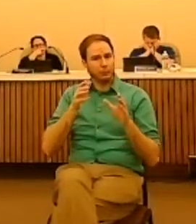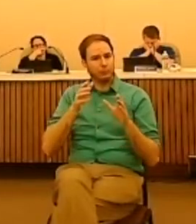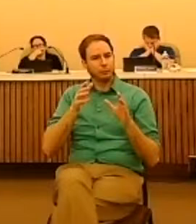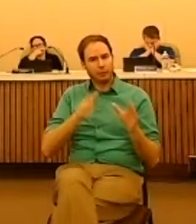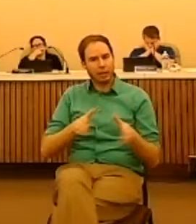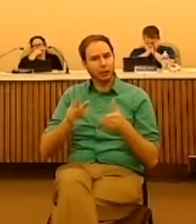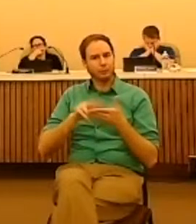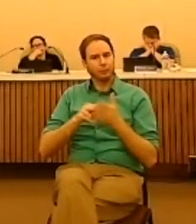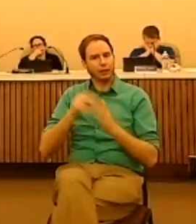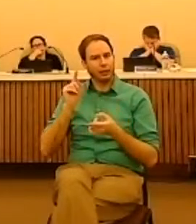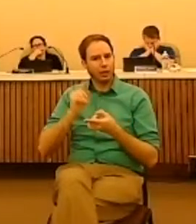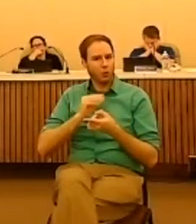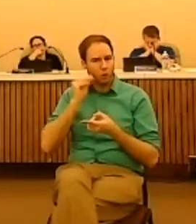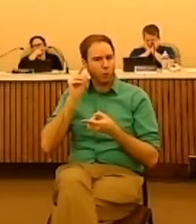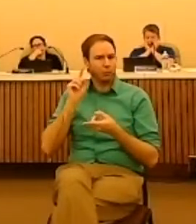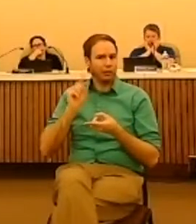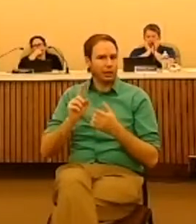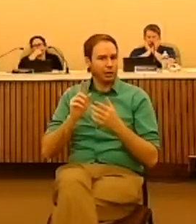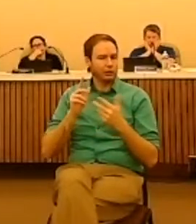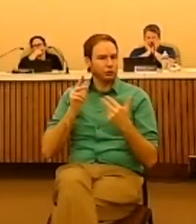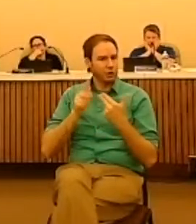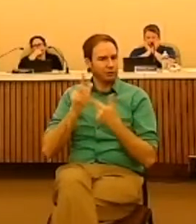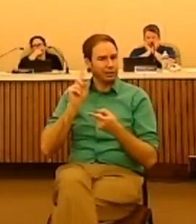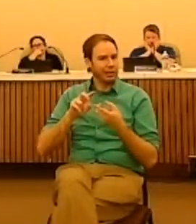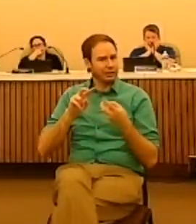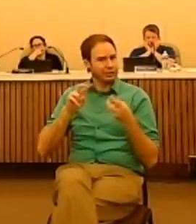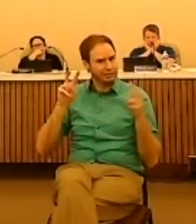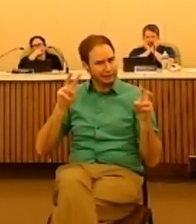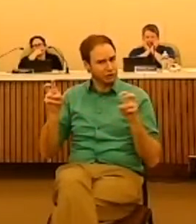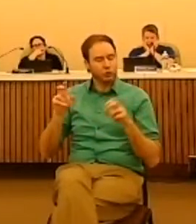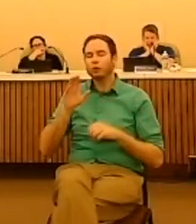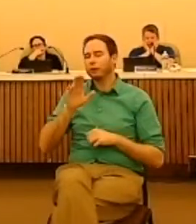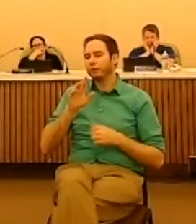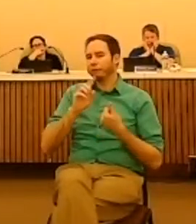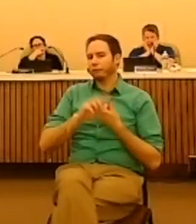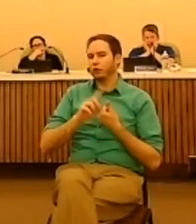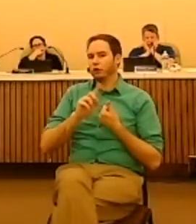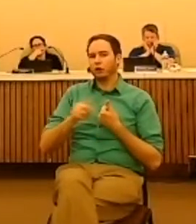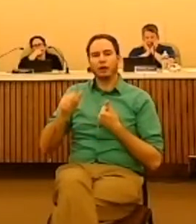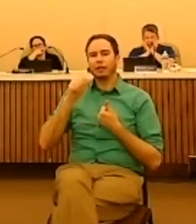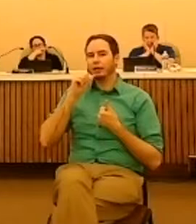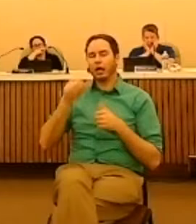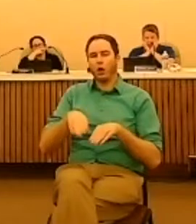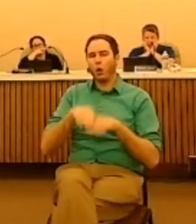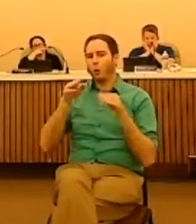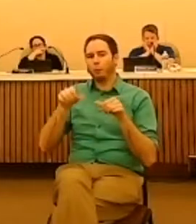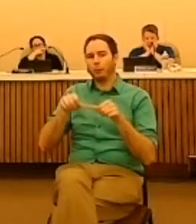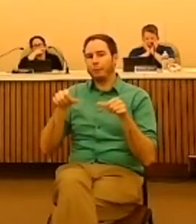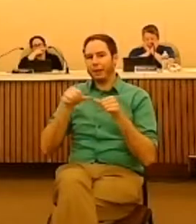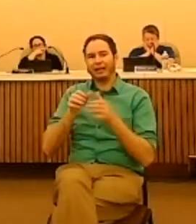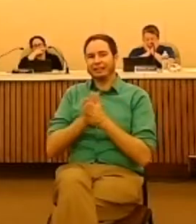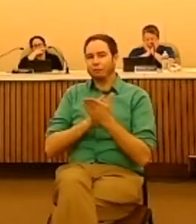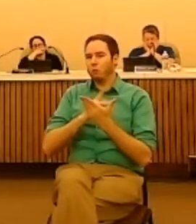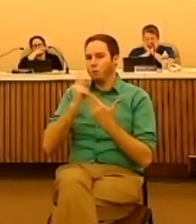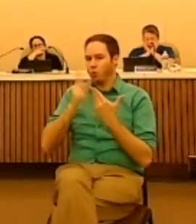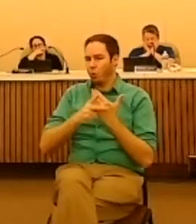less traffic, less issues? No, so first off, they're not doing the open space incentive